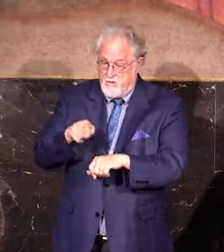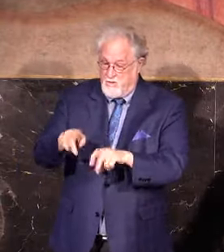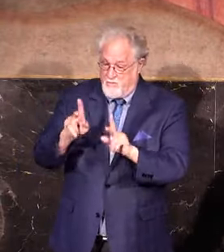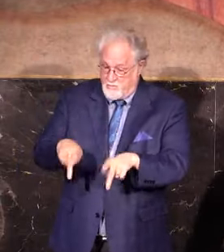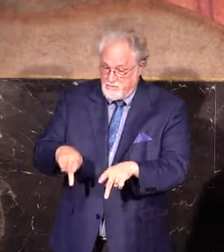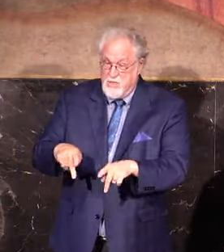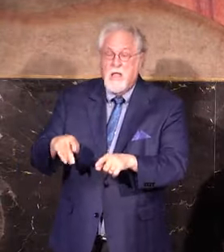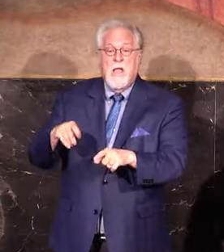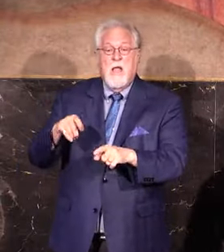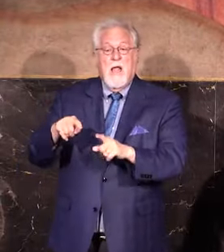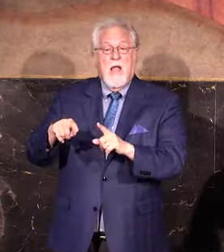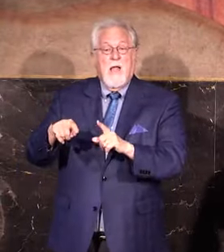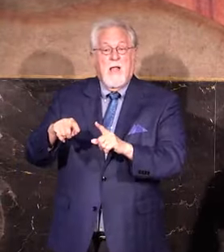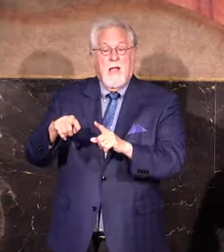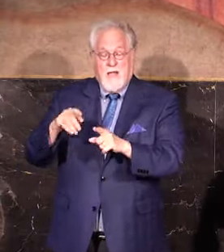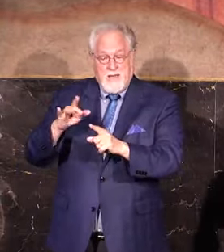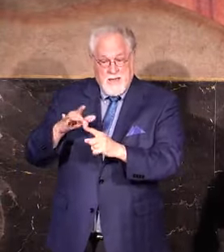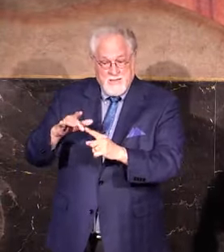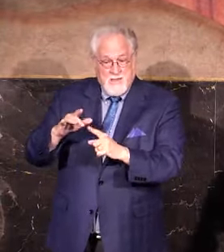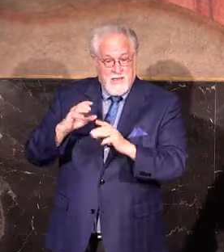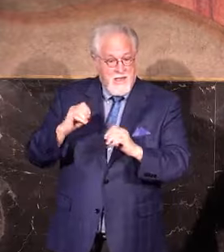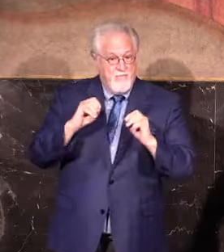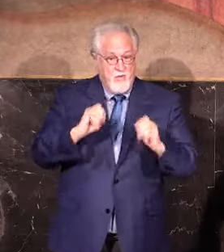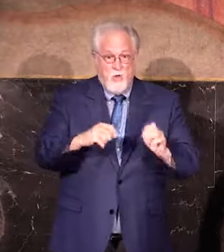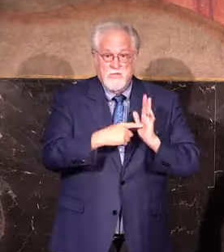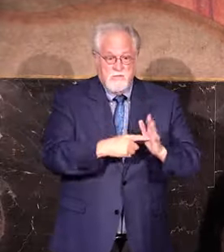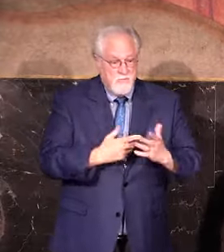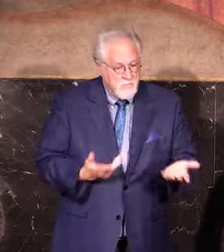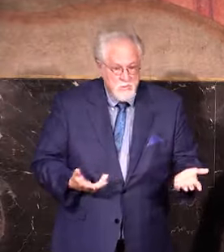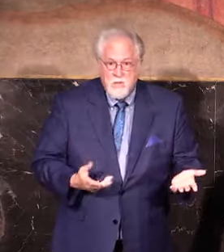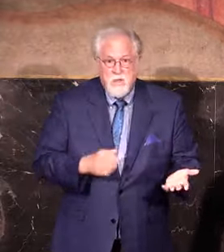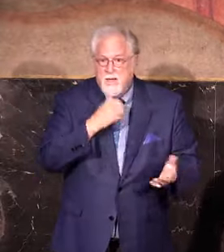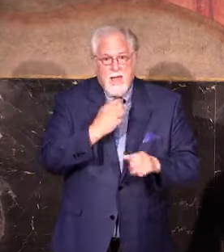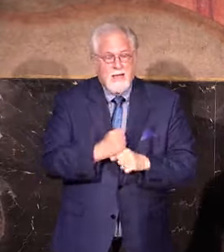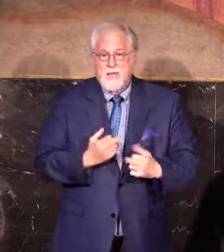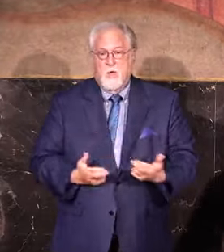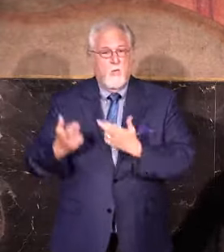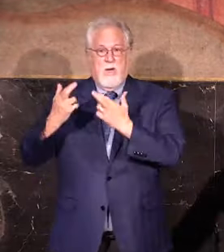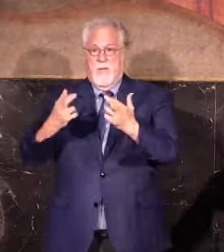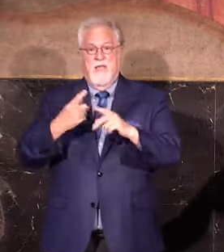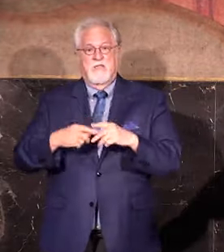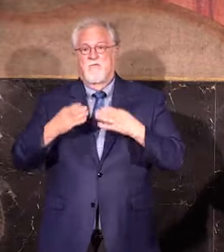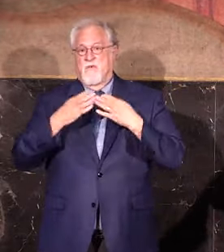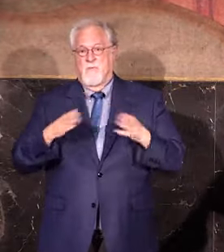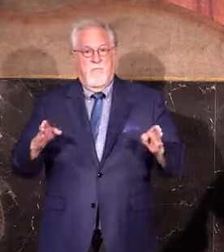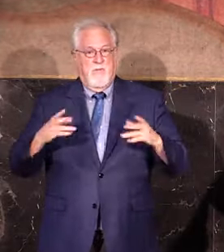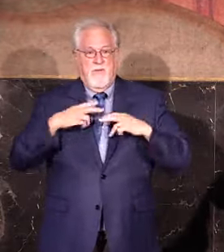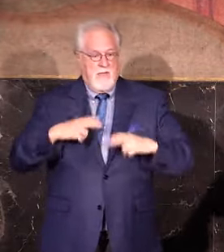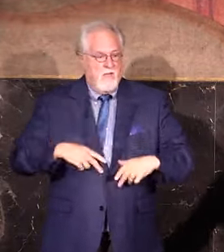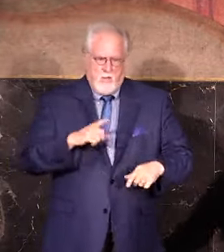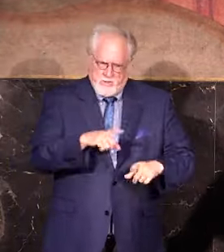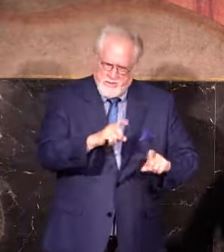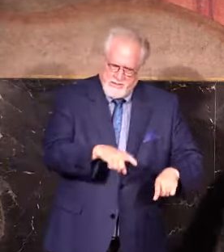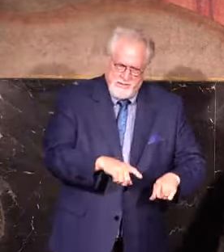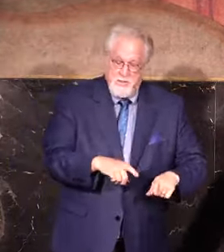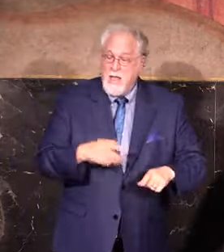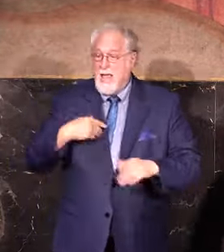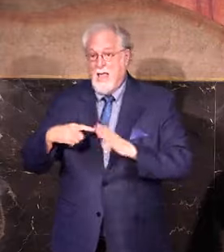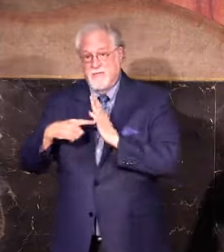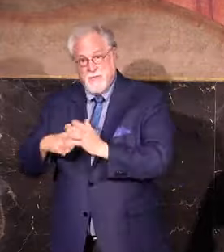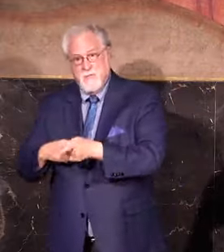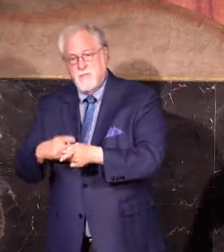they're a contact of a case and they have no symptoms, right now you're not going to get a recommendation from public health to say, we need you to go get tested. If you develop symptoms, that's a